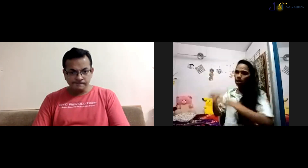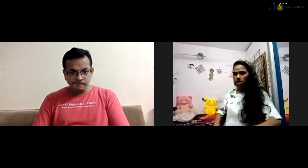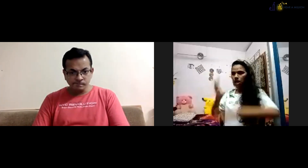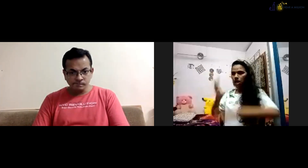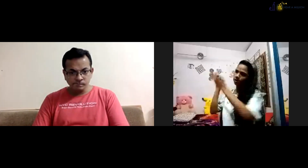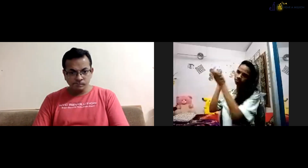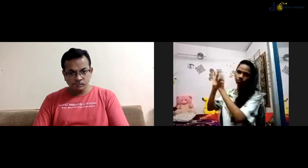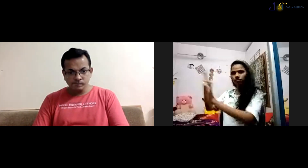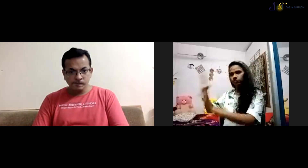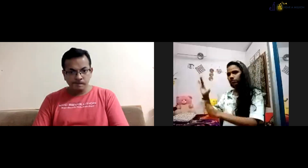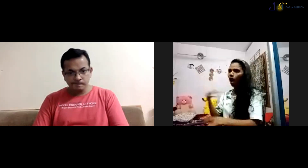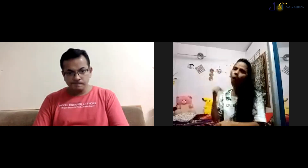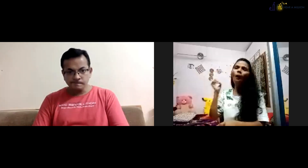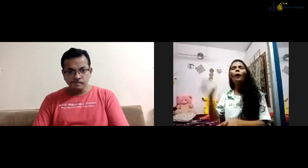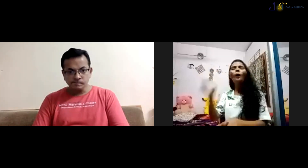it.